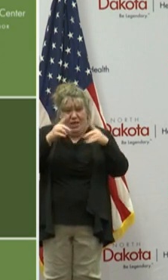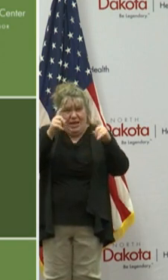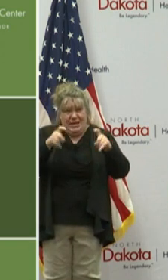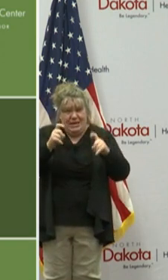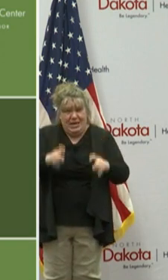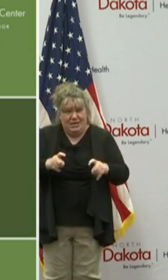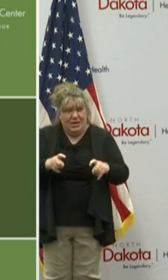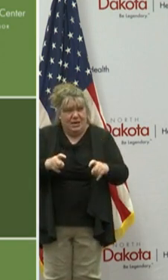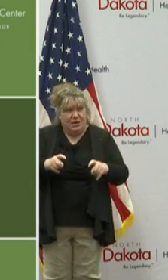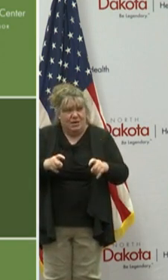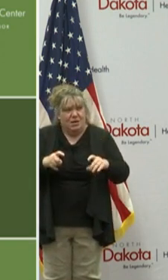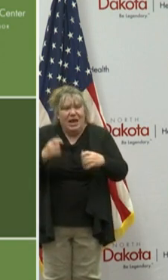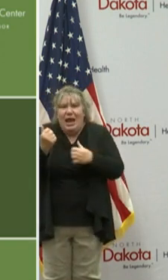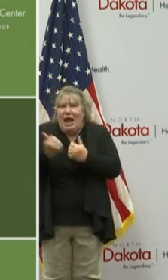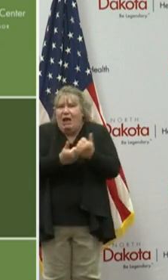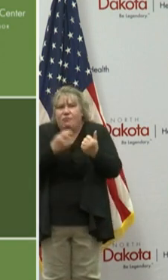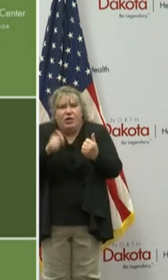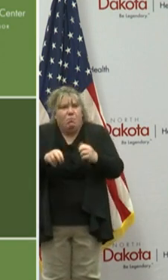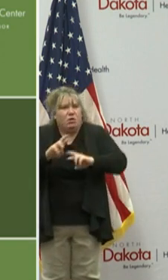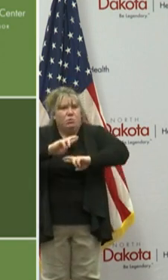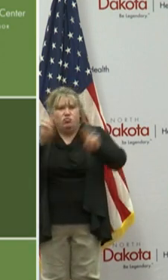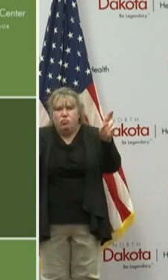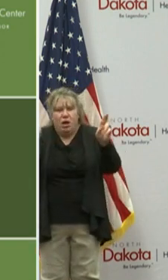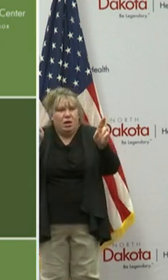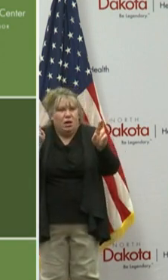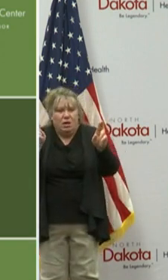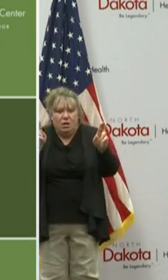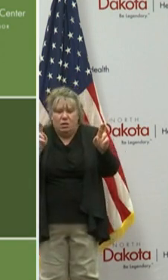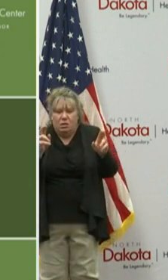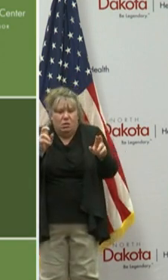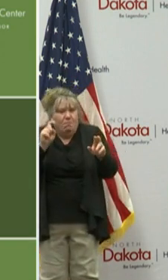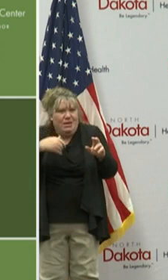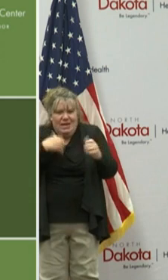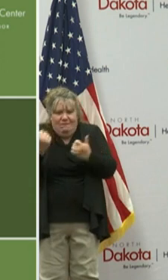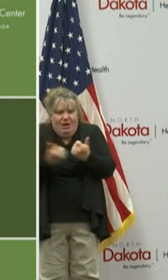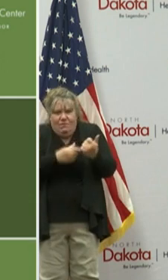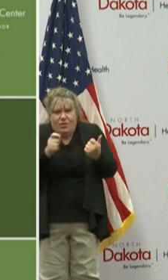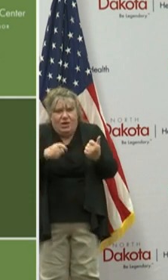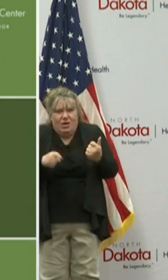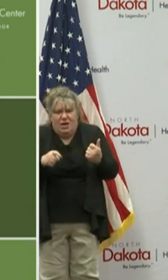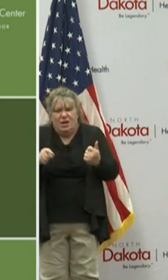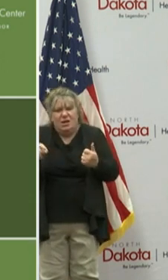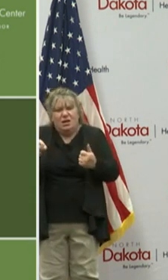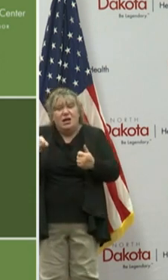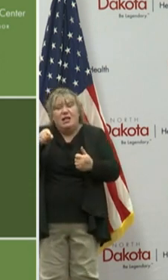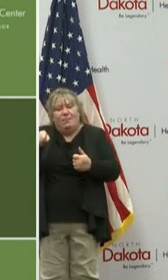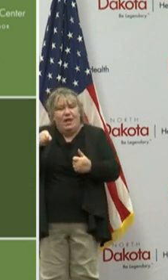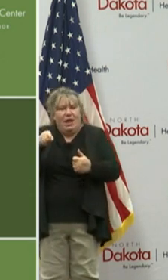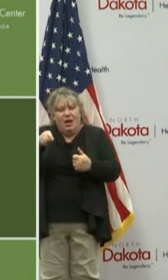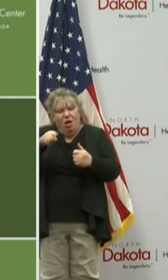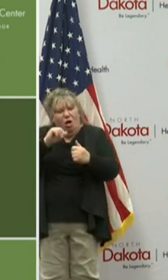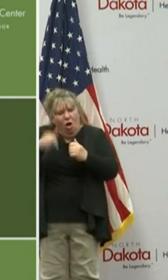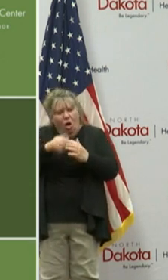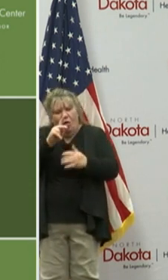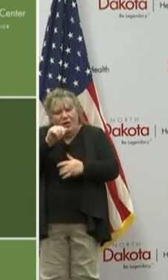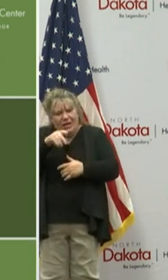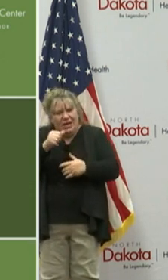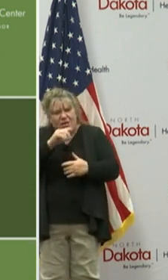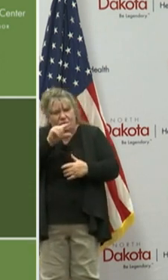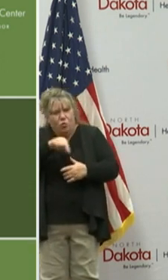in a mobile testing, everything's got to be there. Everything's got to be ready, and their quality control and their quality check